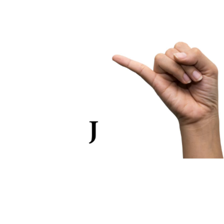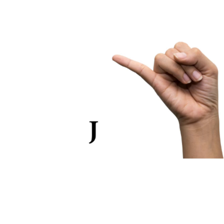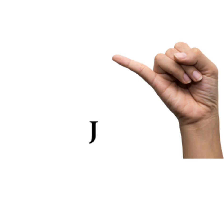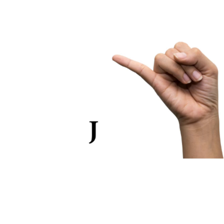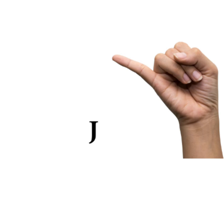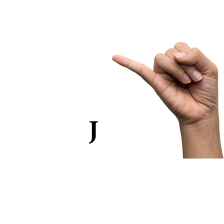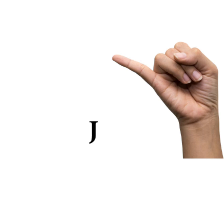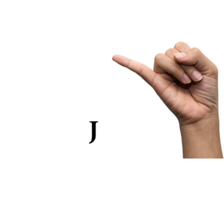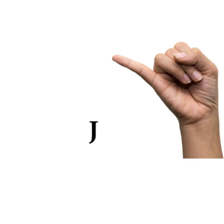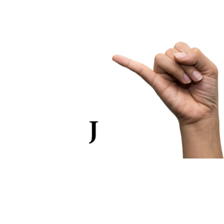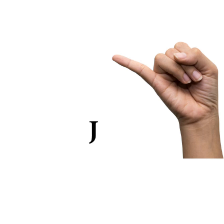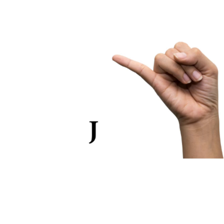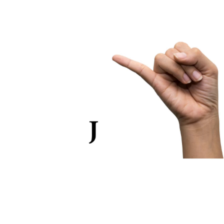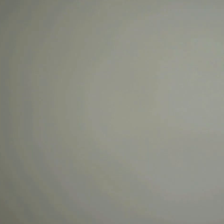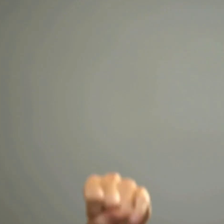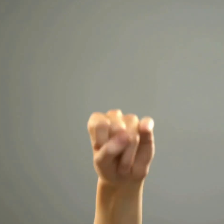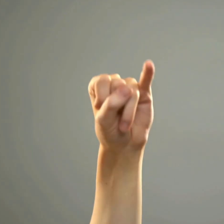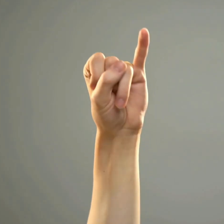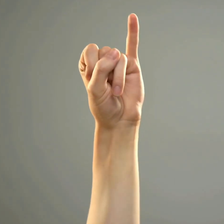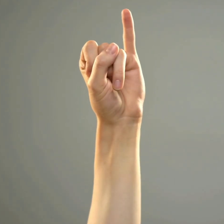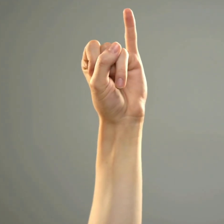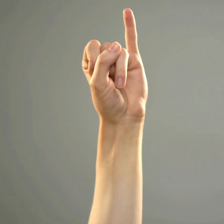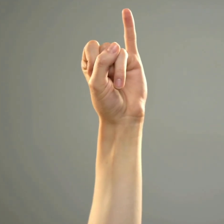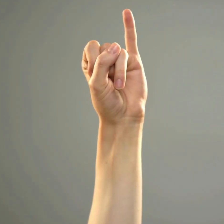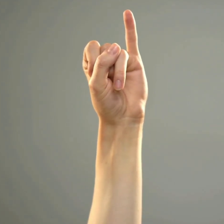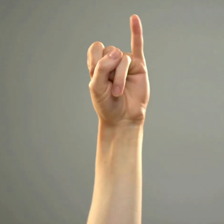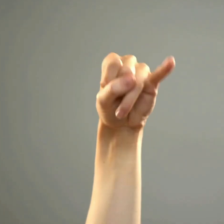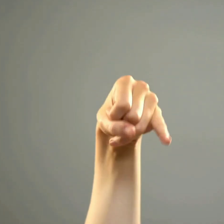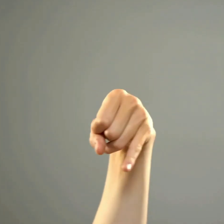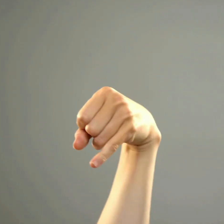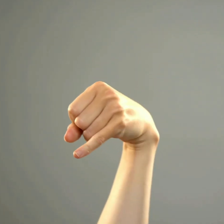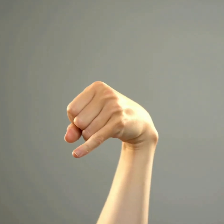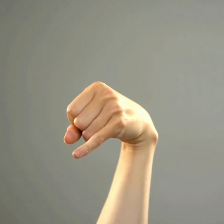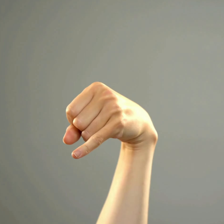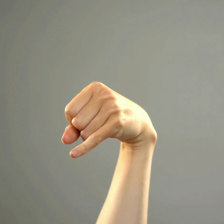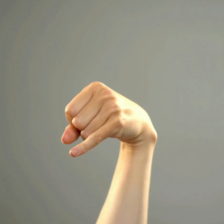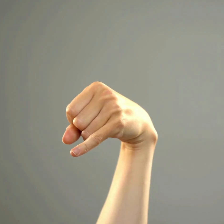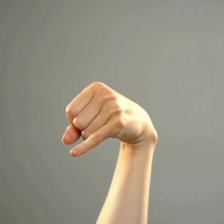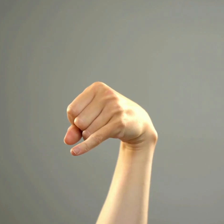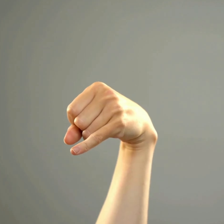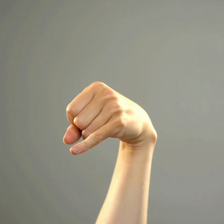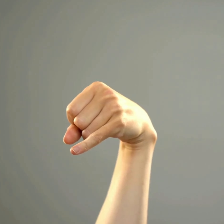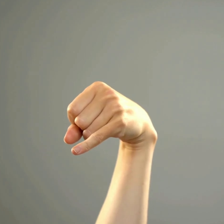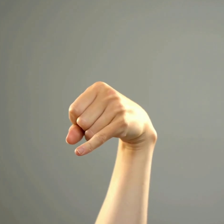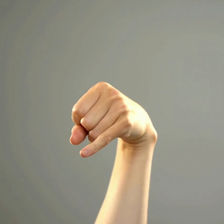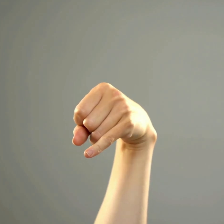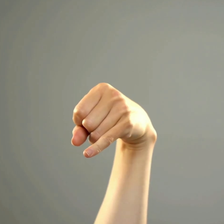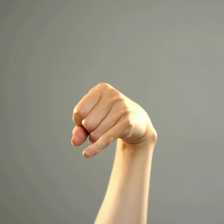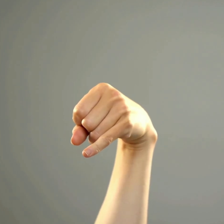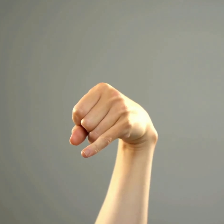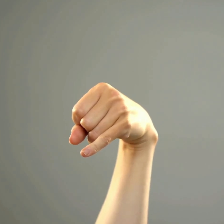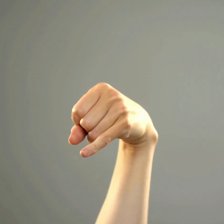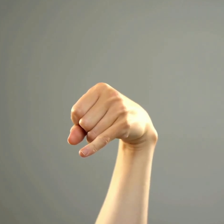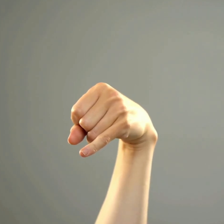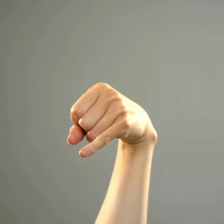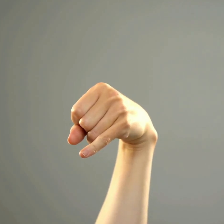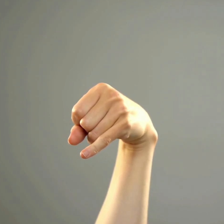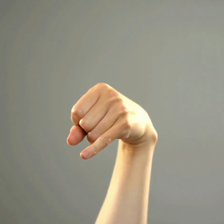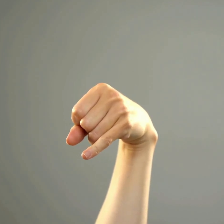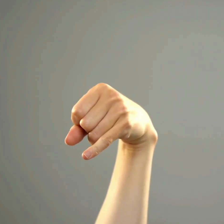leave your pinky sticking out, and you are going to imagine that you are drawing the letter J with your pinky. Let's take